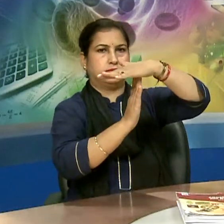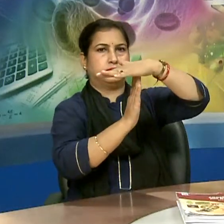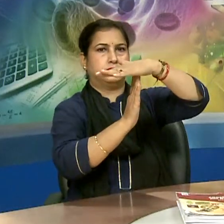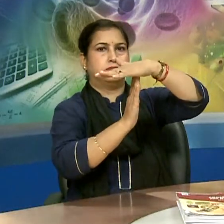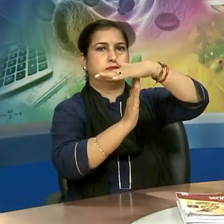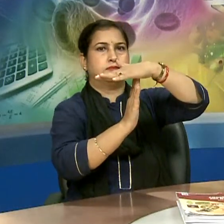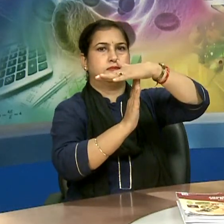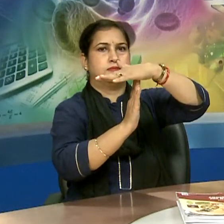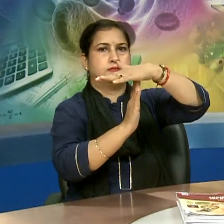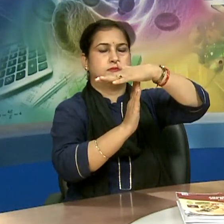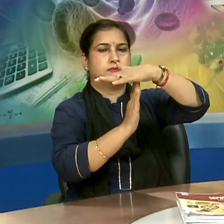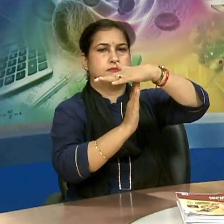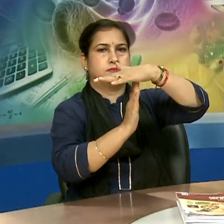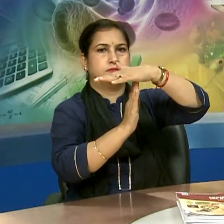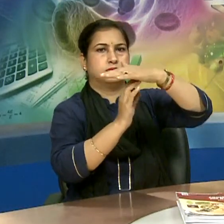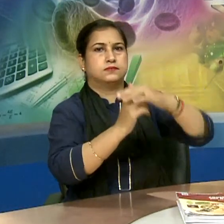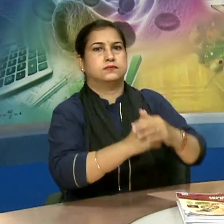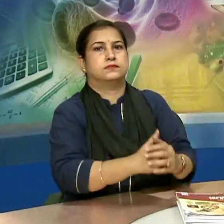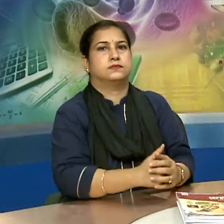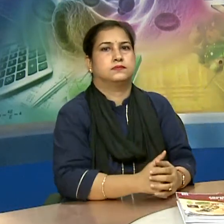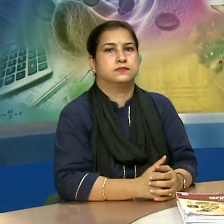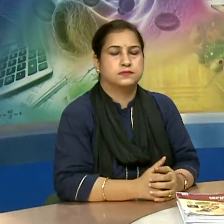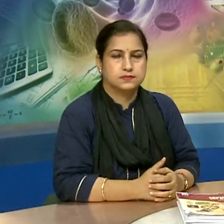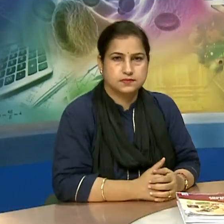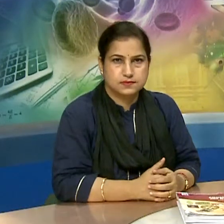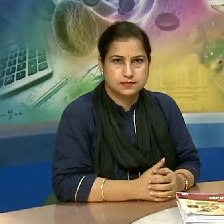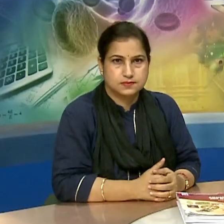Now, time for break. Let's take a break.